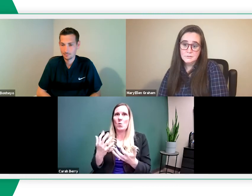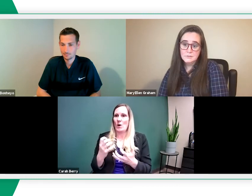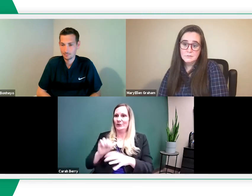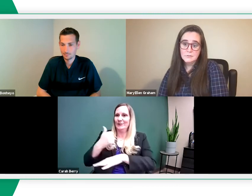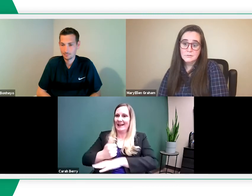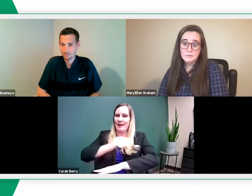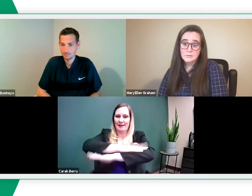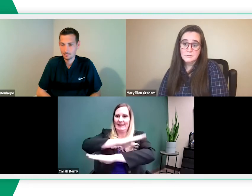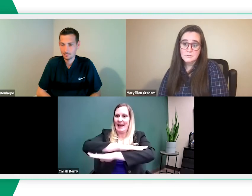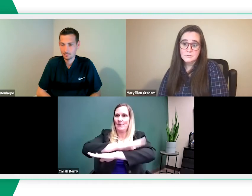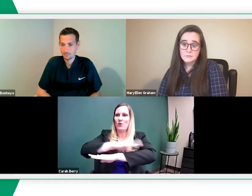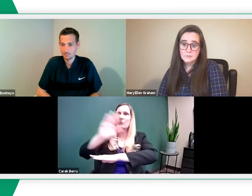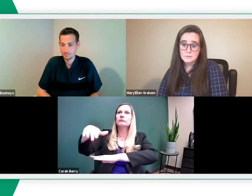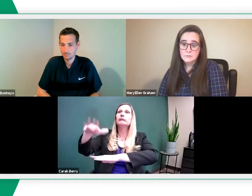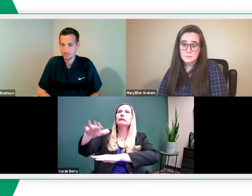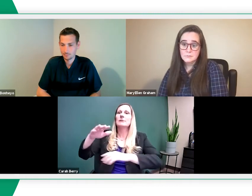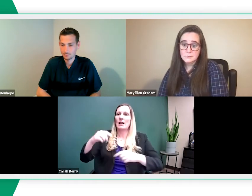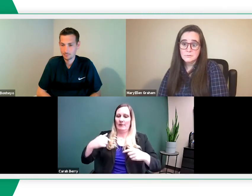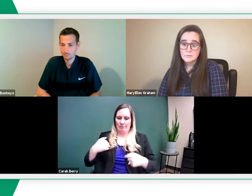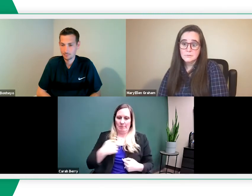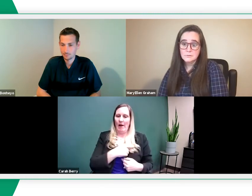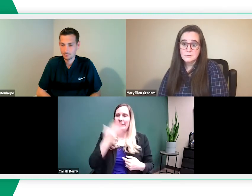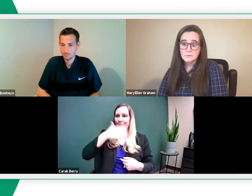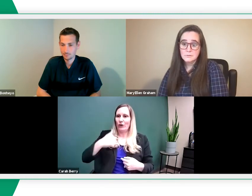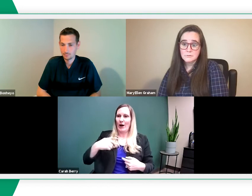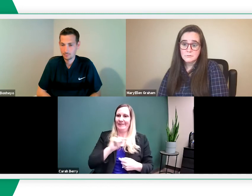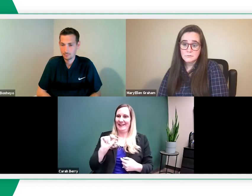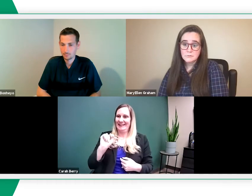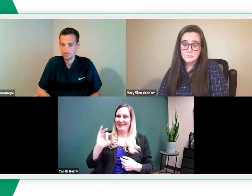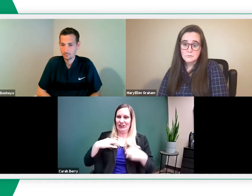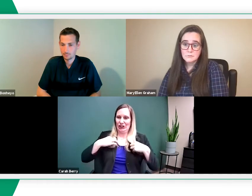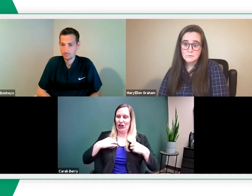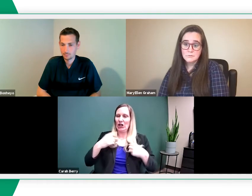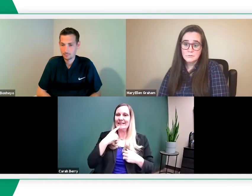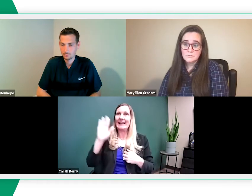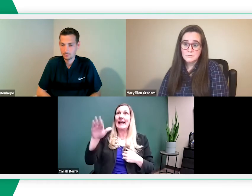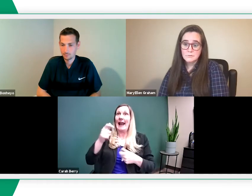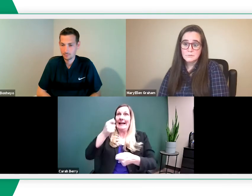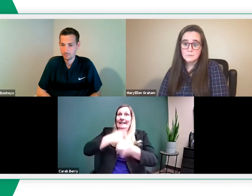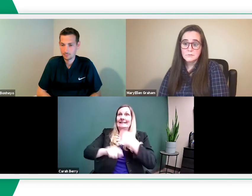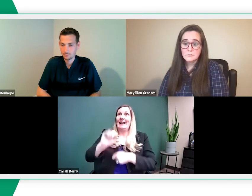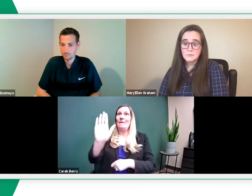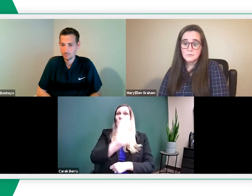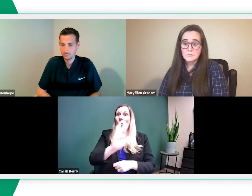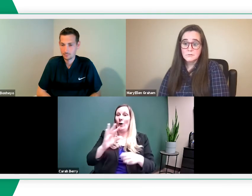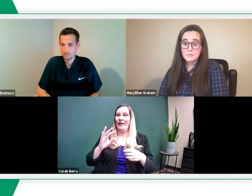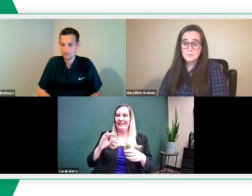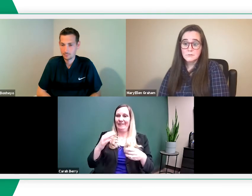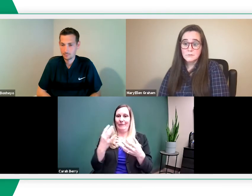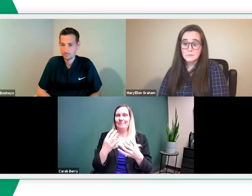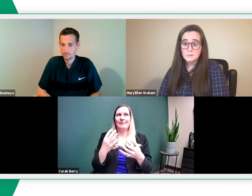and I went to a college campus and I set up a table and saying, hey, on the front of my T-shirt it